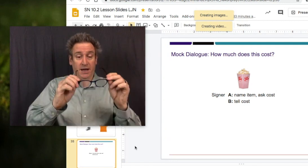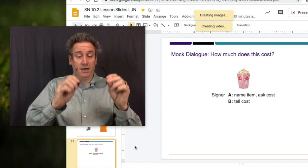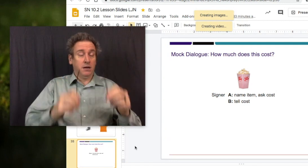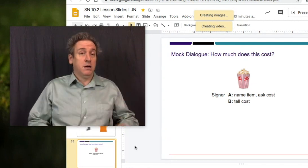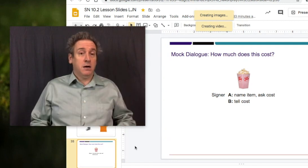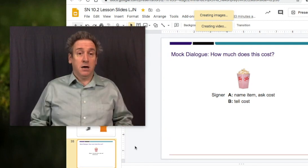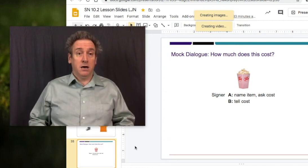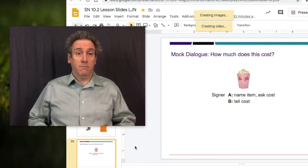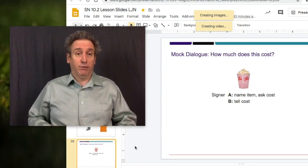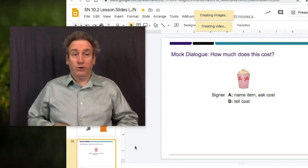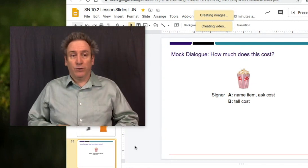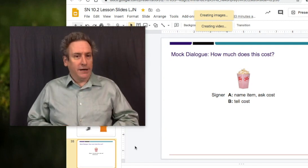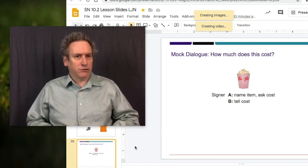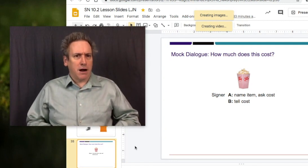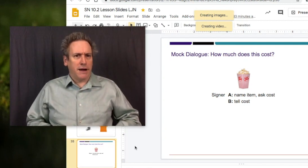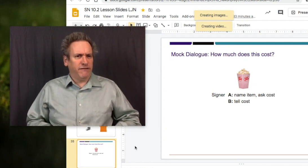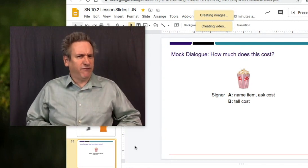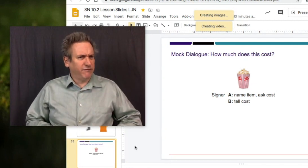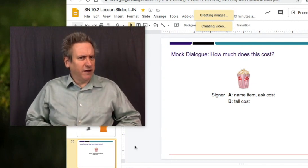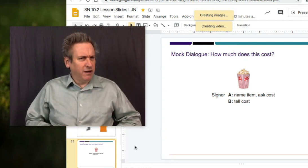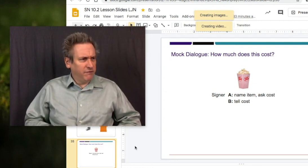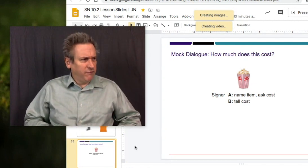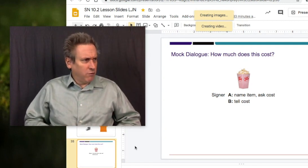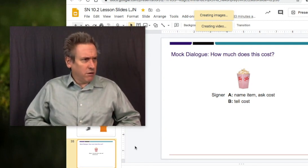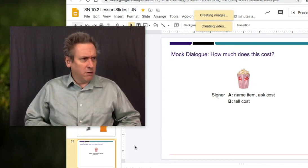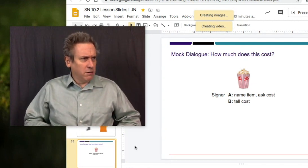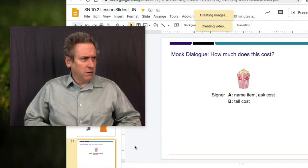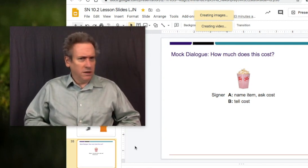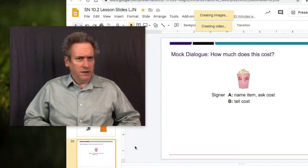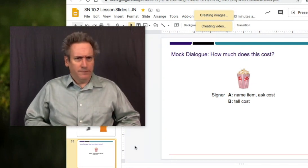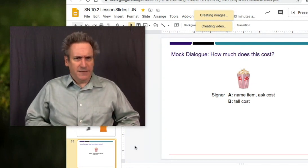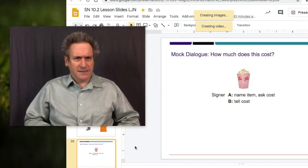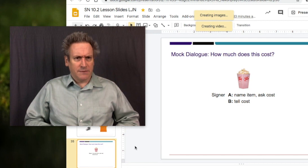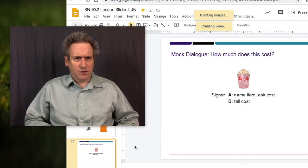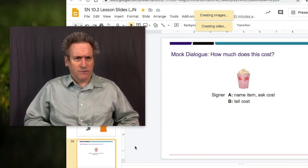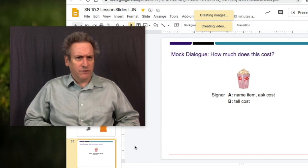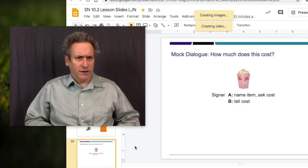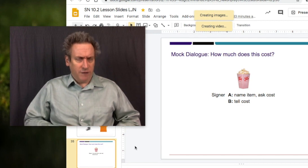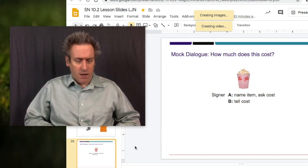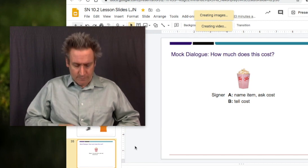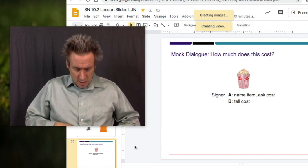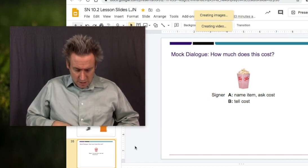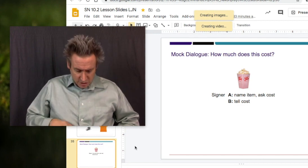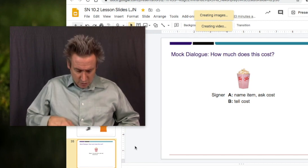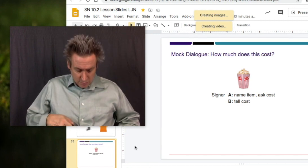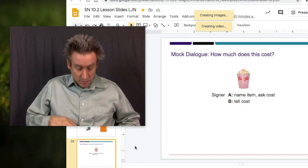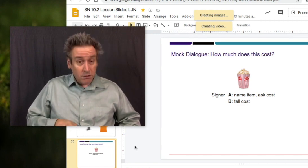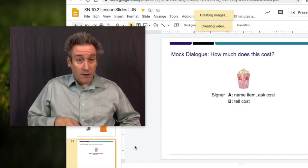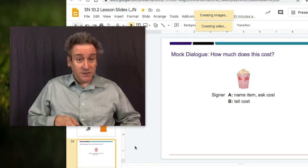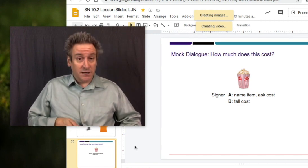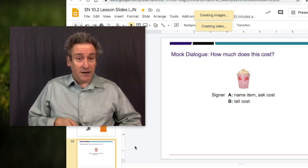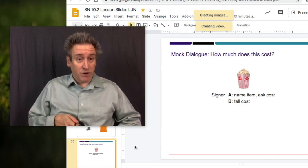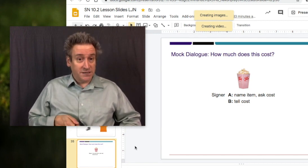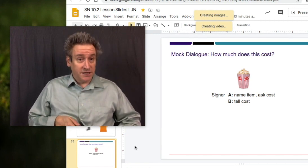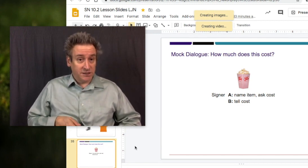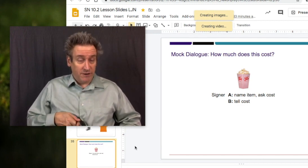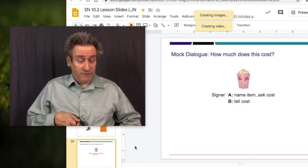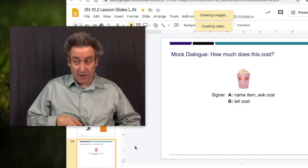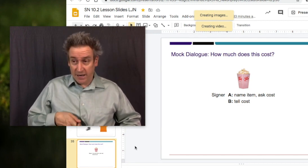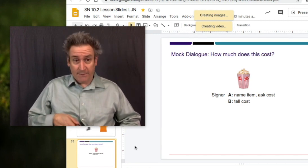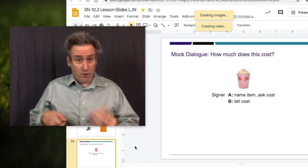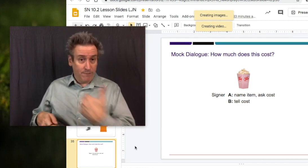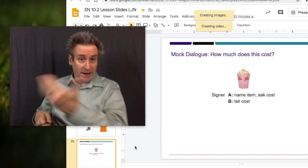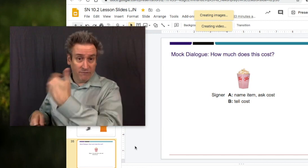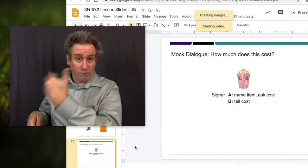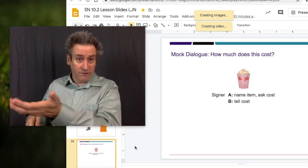bought a Blu-ray drive for a desktop server that I've got. So I was online pricing. So my friend